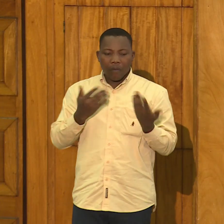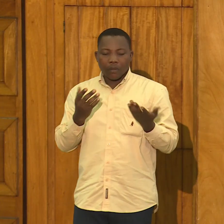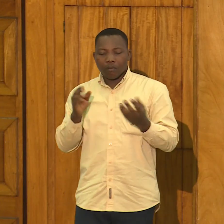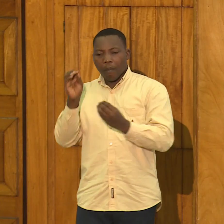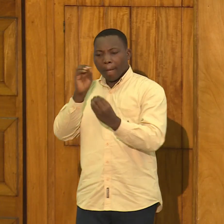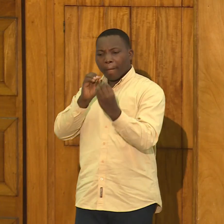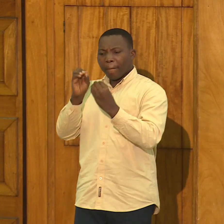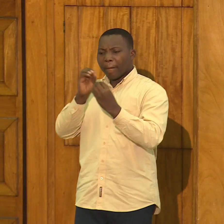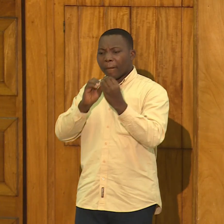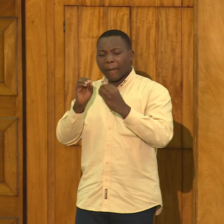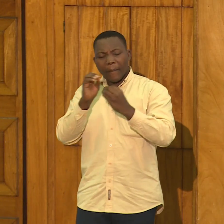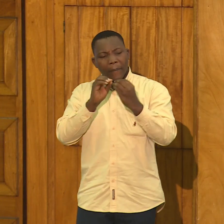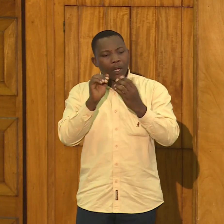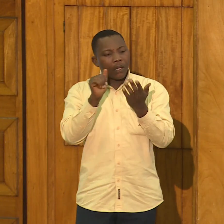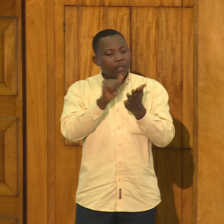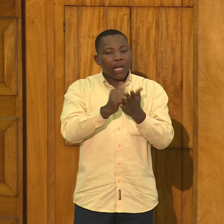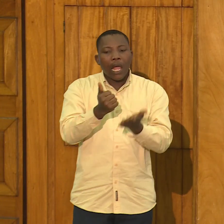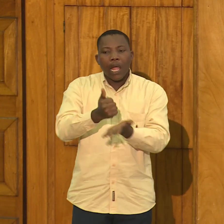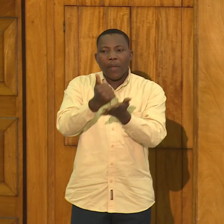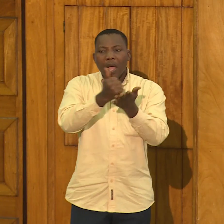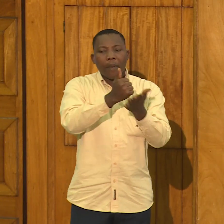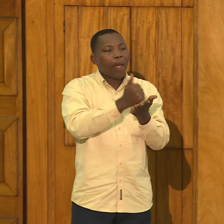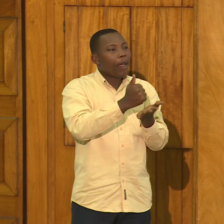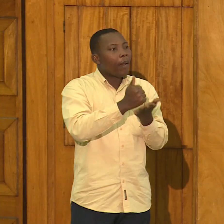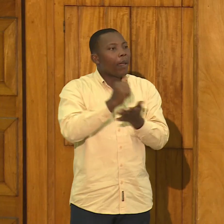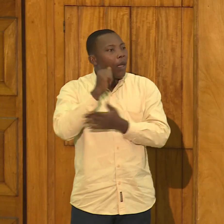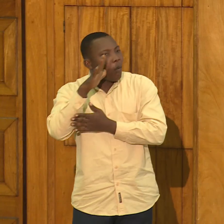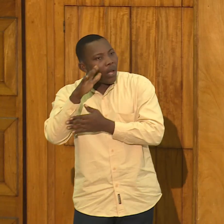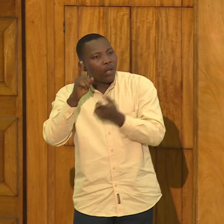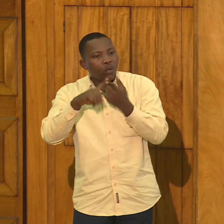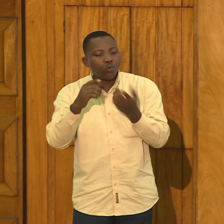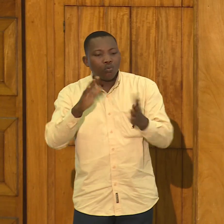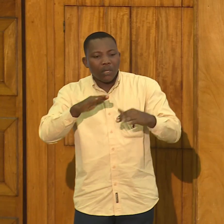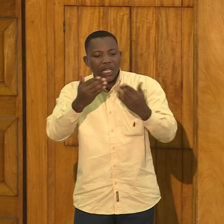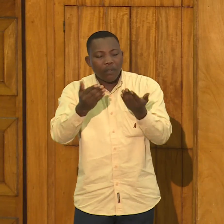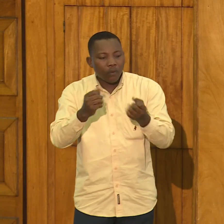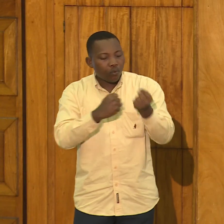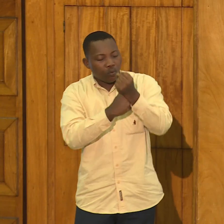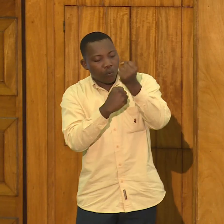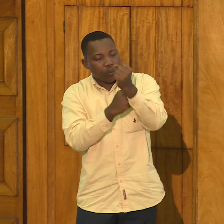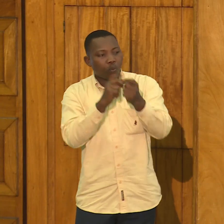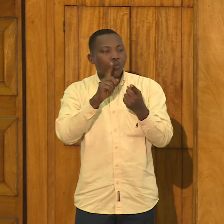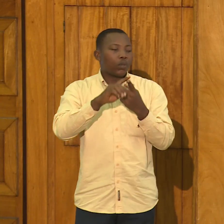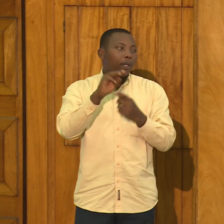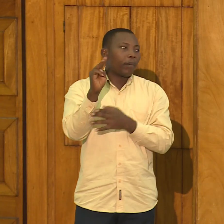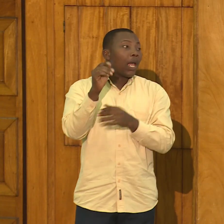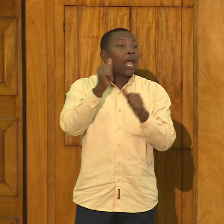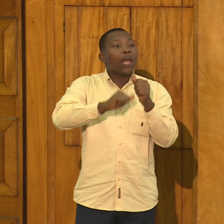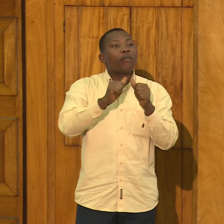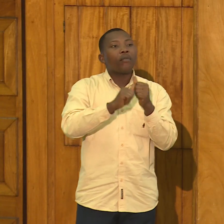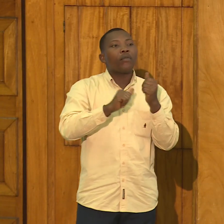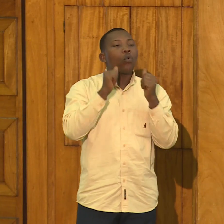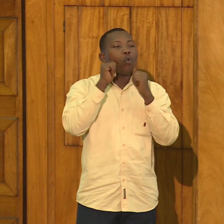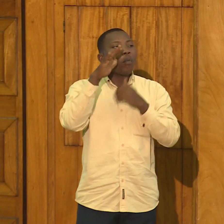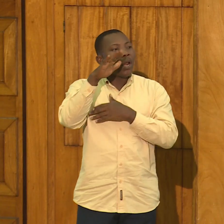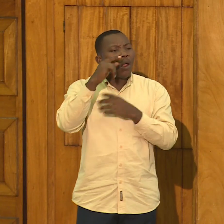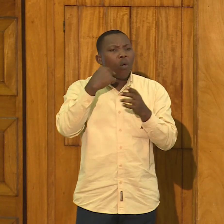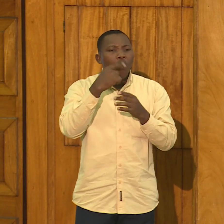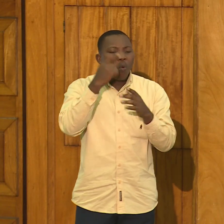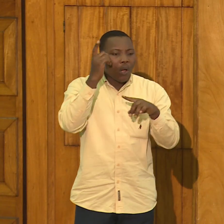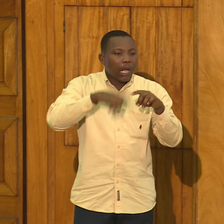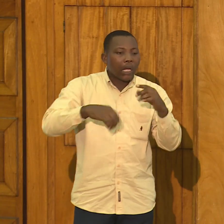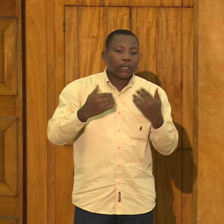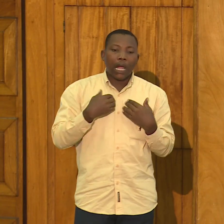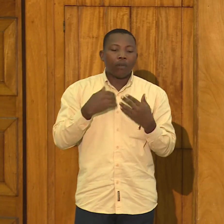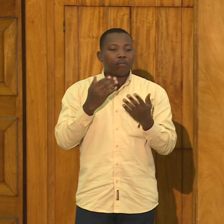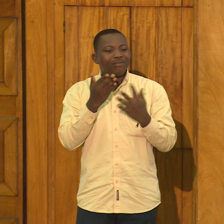navigators who walk these women to their appointments to provide support to them. Every woman who cannot access PrEP